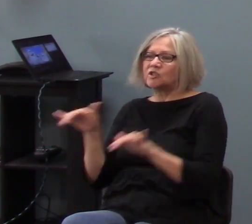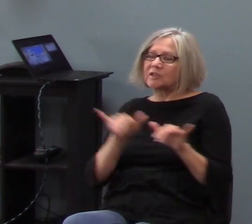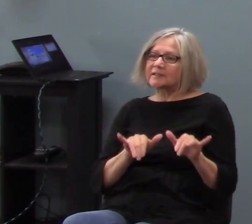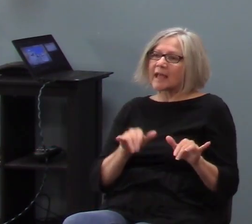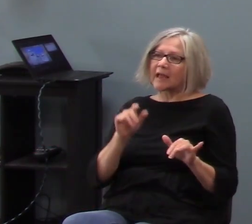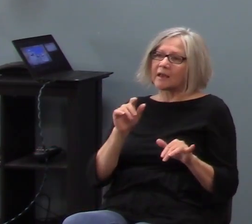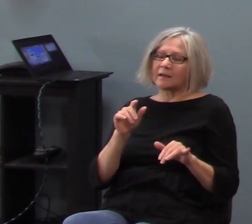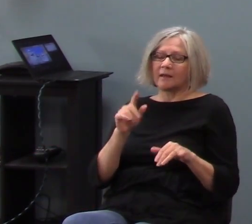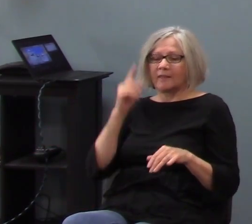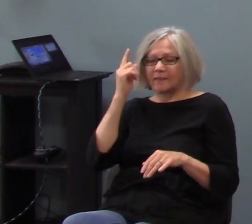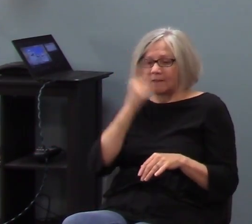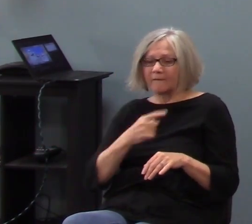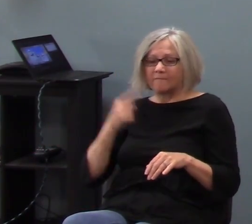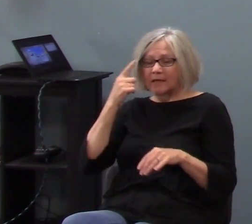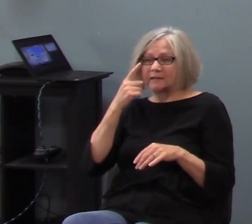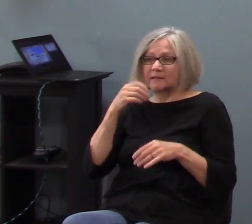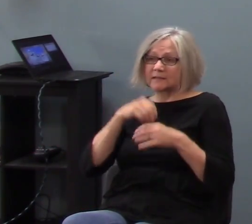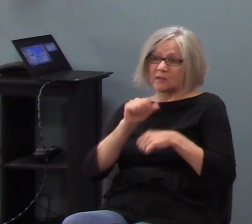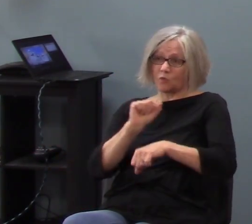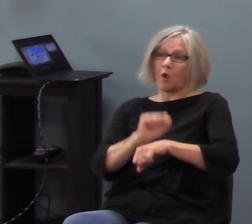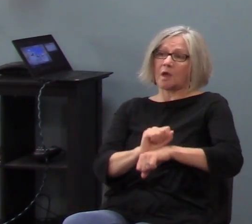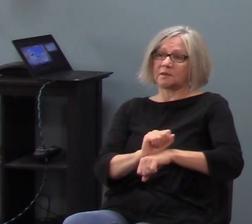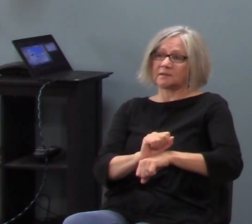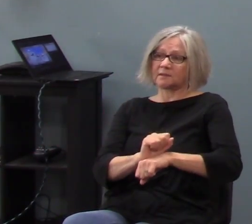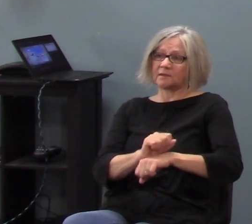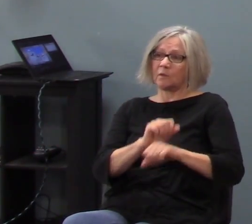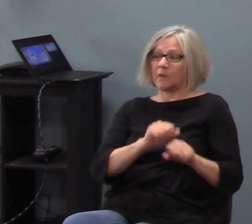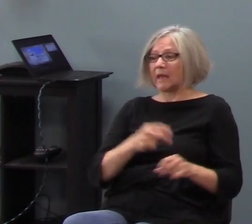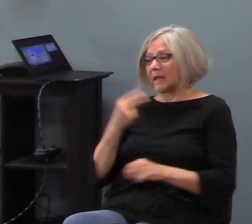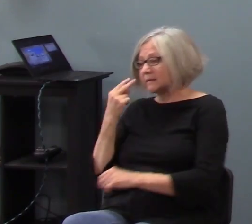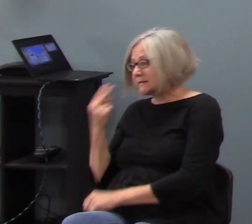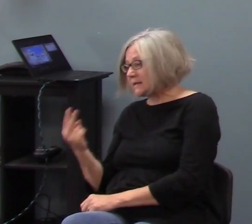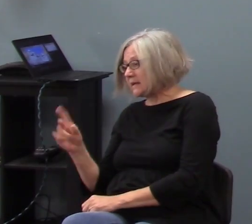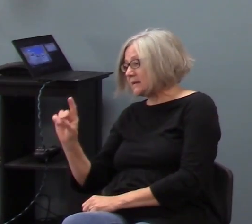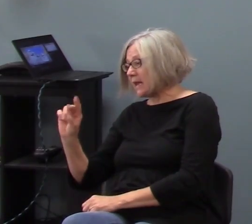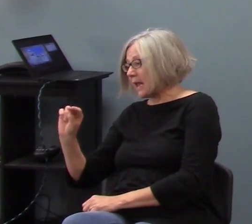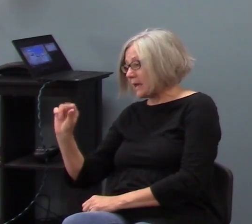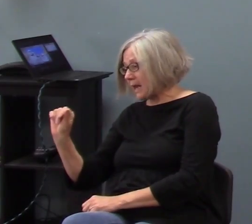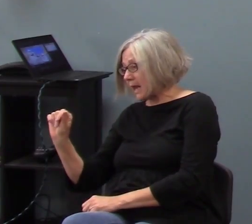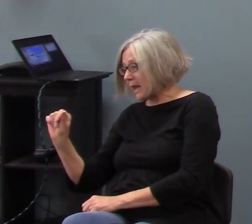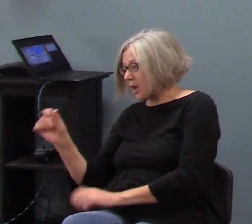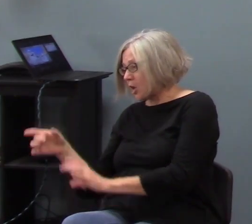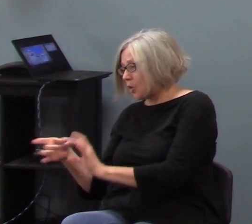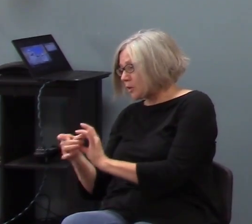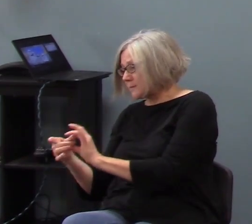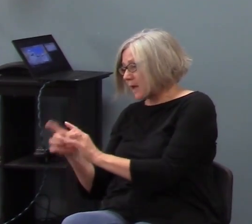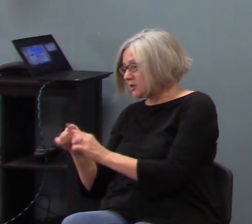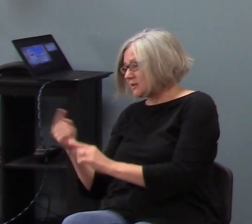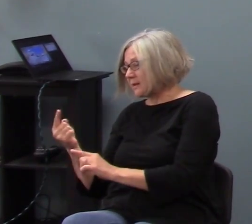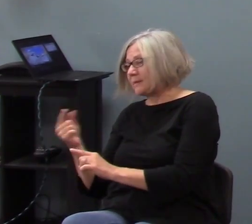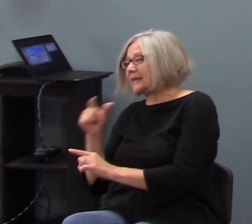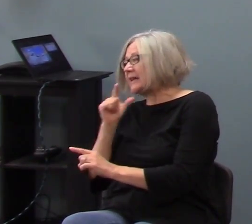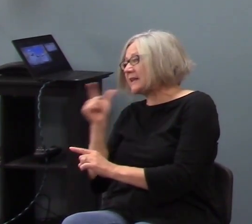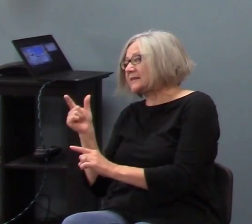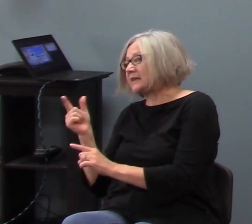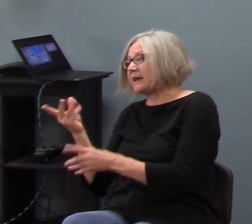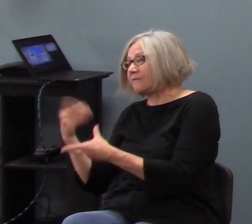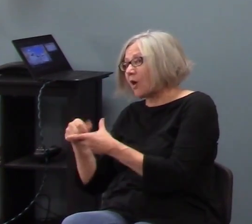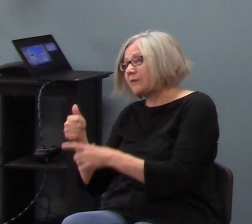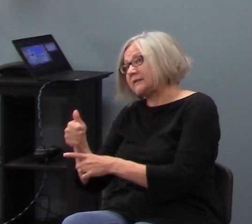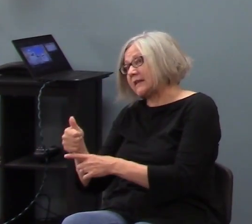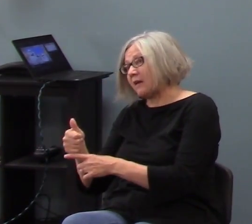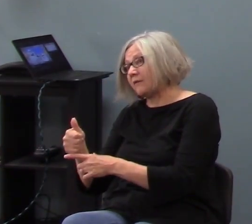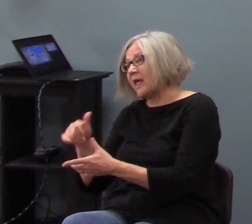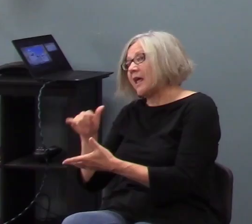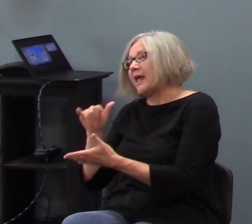faces of US presidents, we can also see DNA corresponding to something that has nothing to do with itself. And again, that's the hallmark of